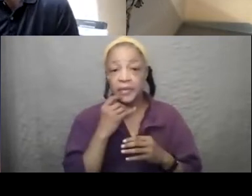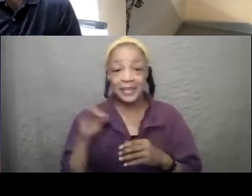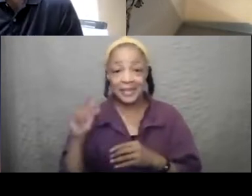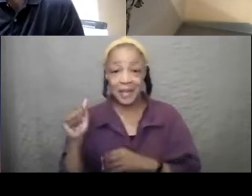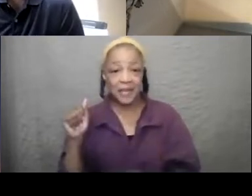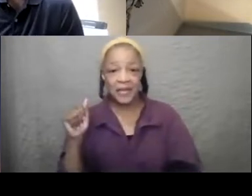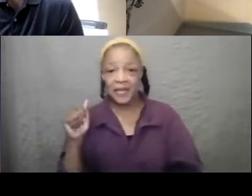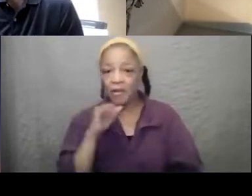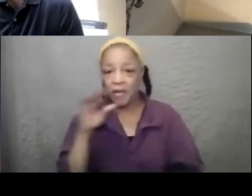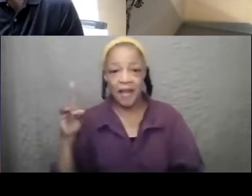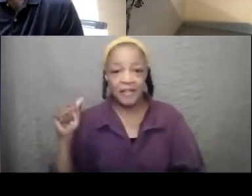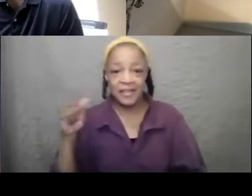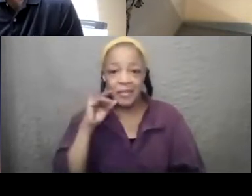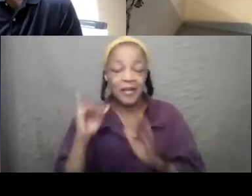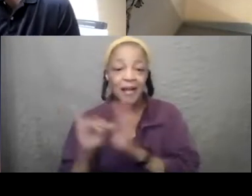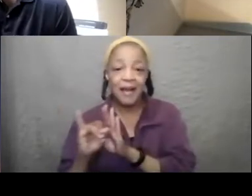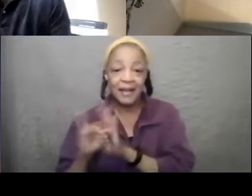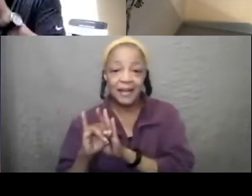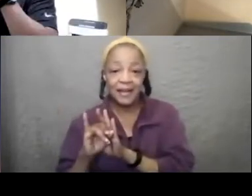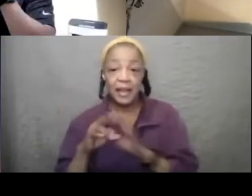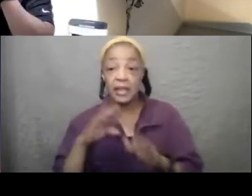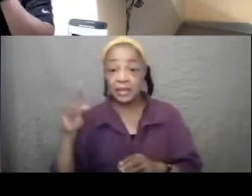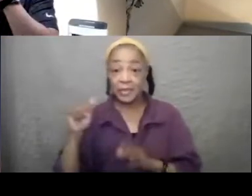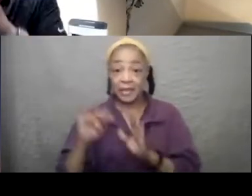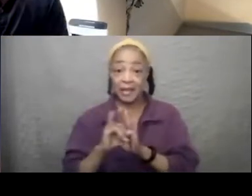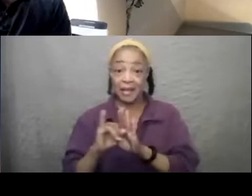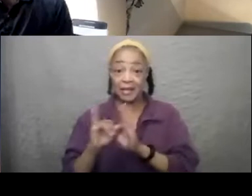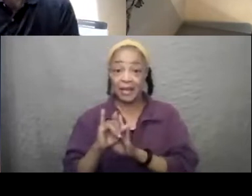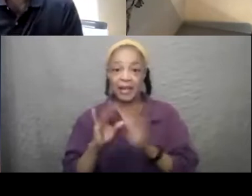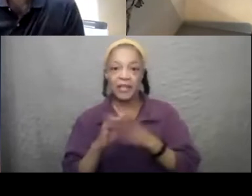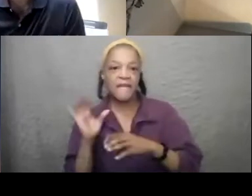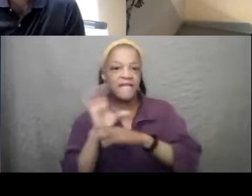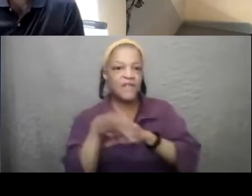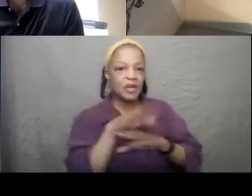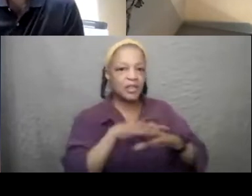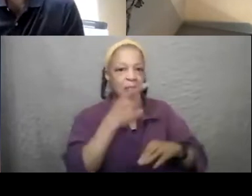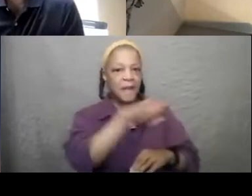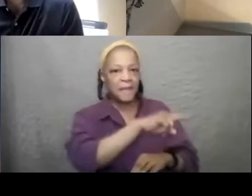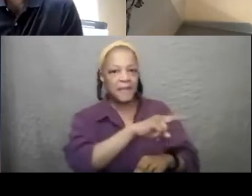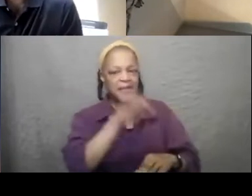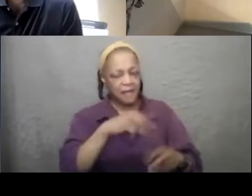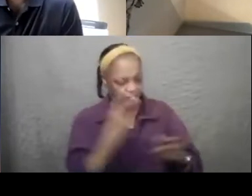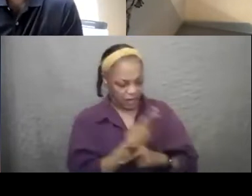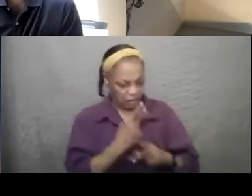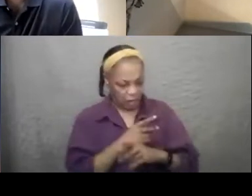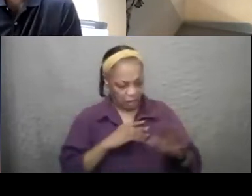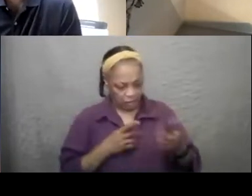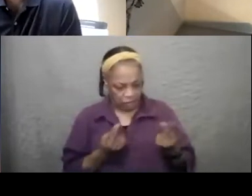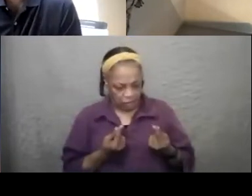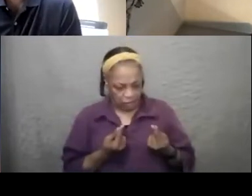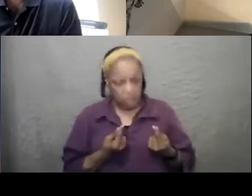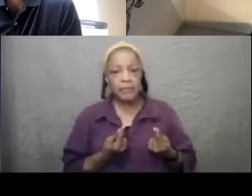a disability identity. That disability identity is now imposed upon them and they've got to figure out which direction to move